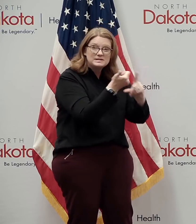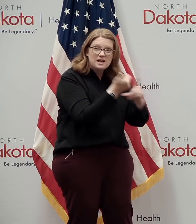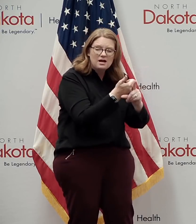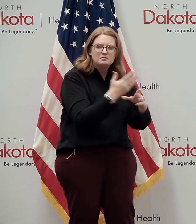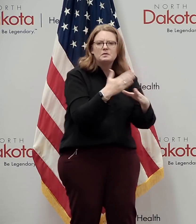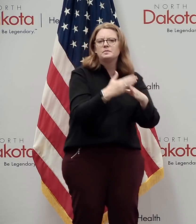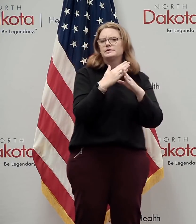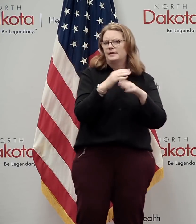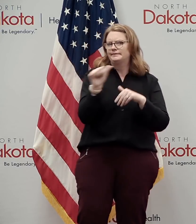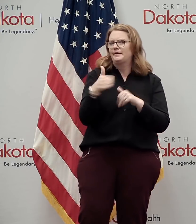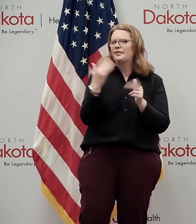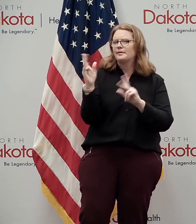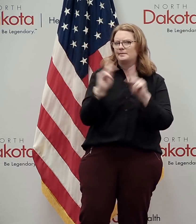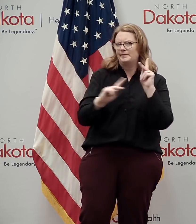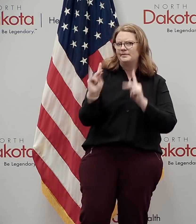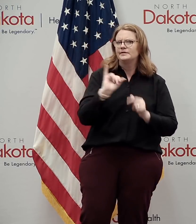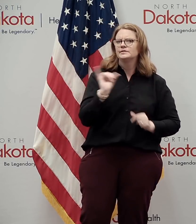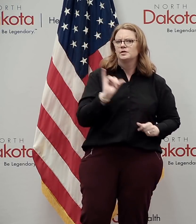else that's around them.